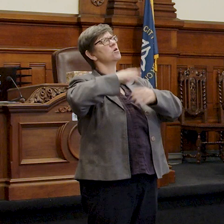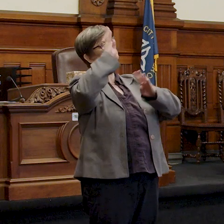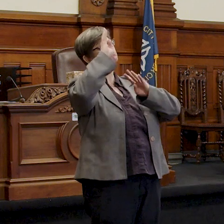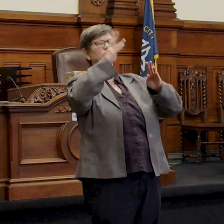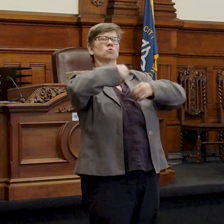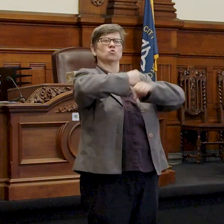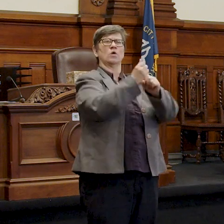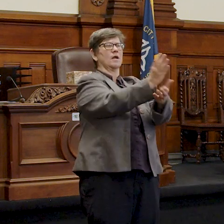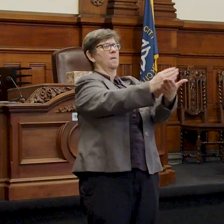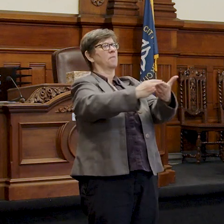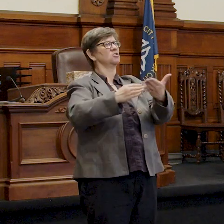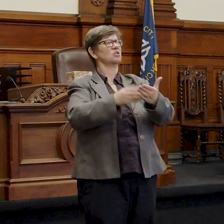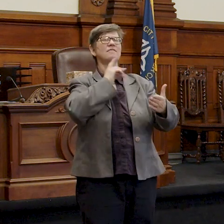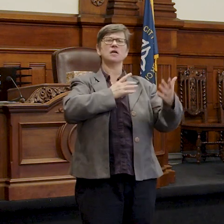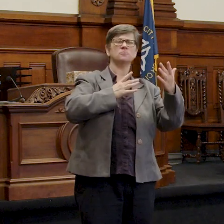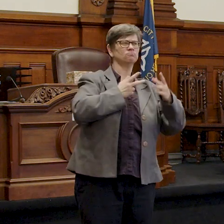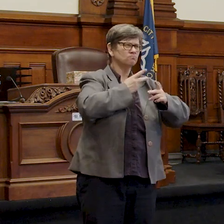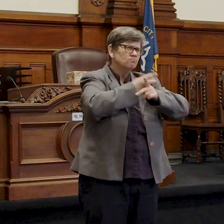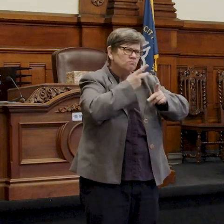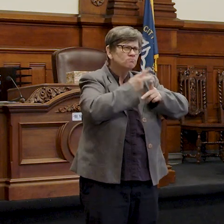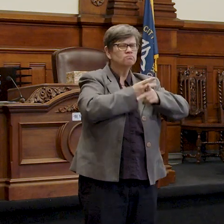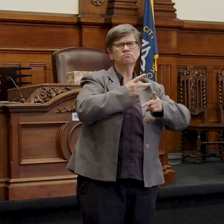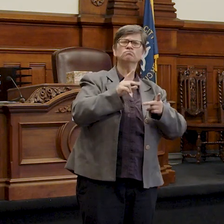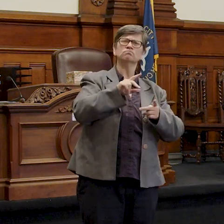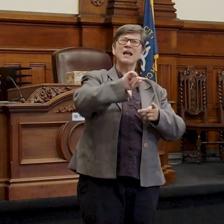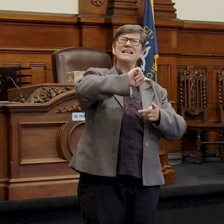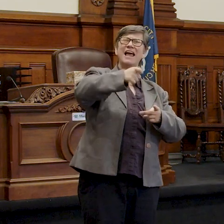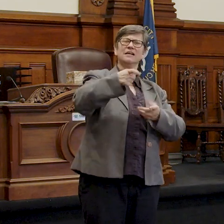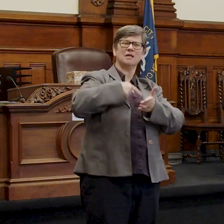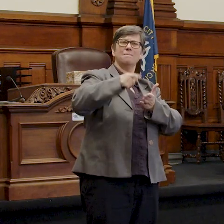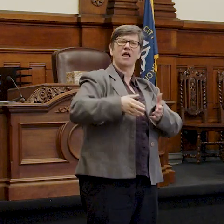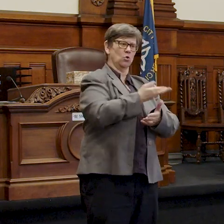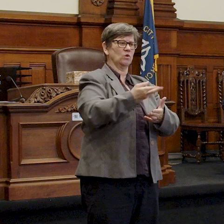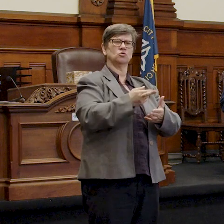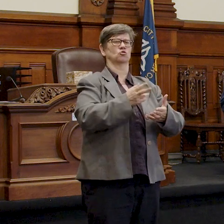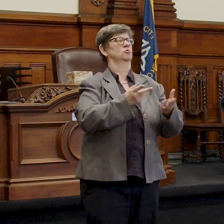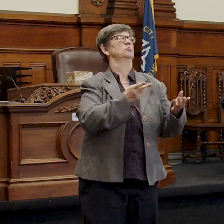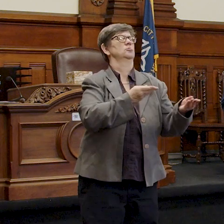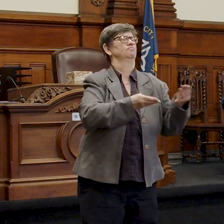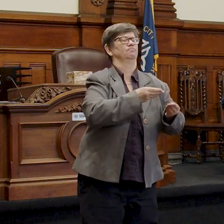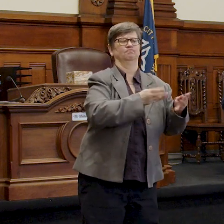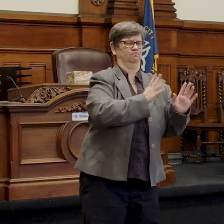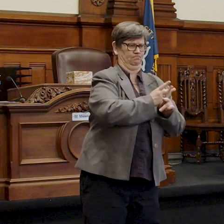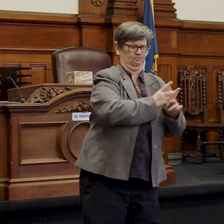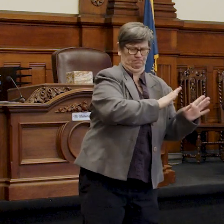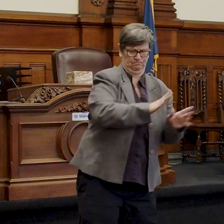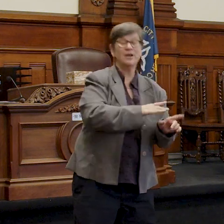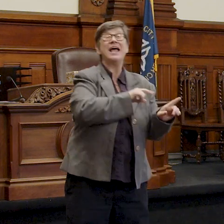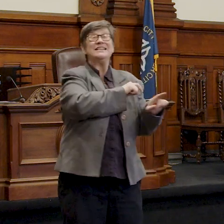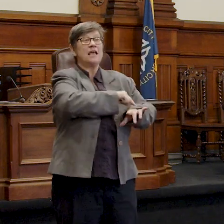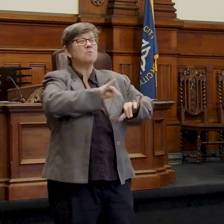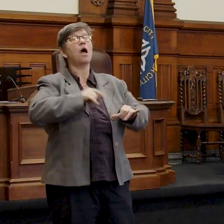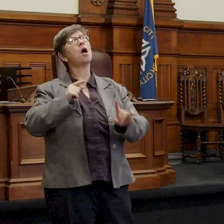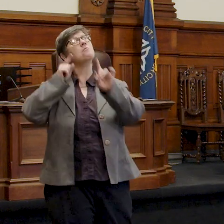while bold with its objectives to lift Rochester to the upper echelon of American cities. I also want to thank my senior management